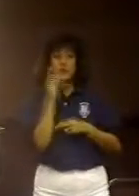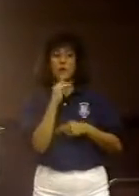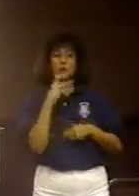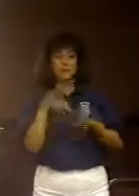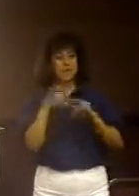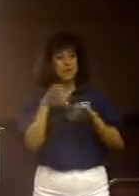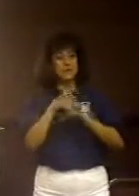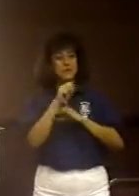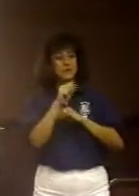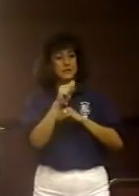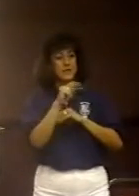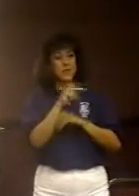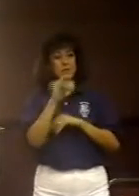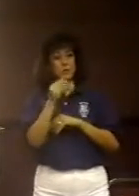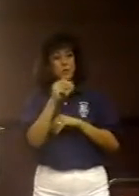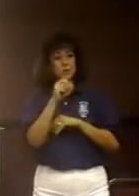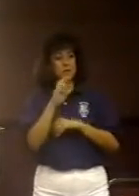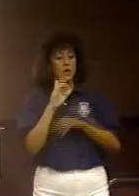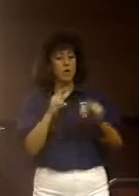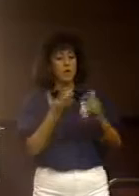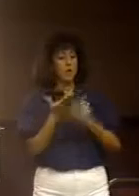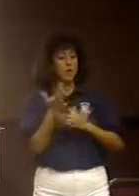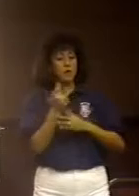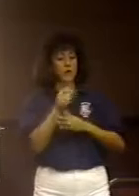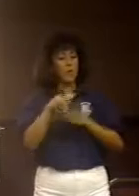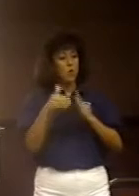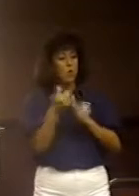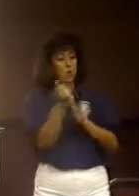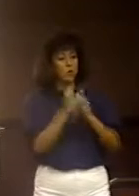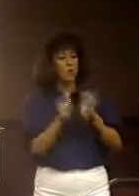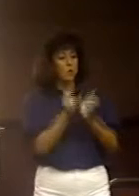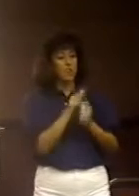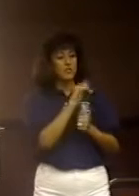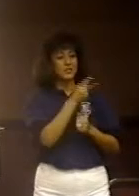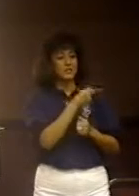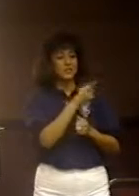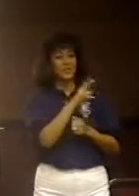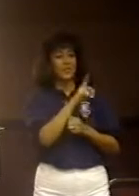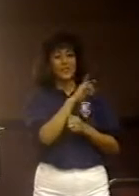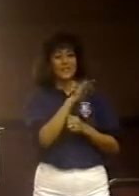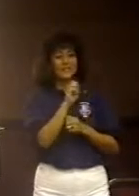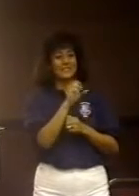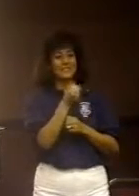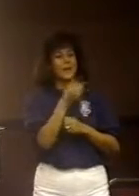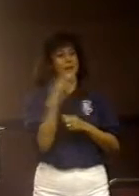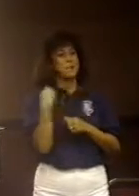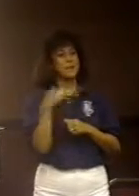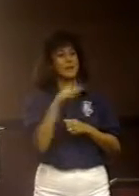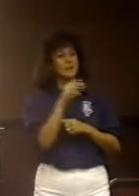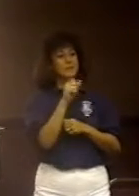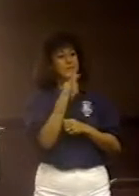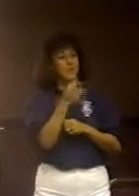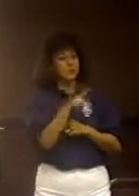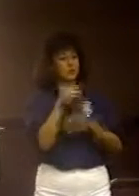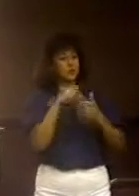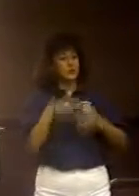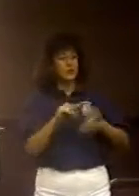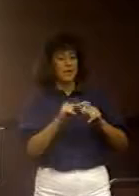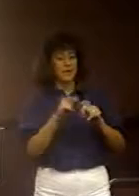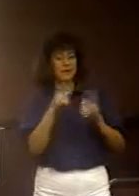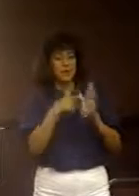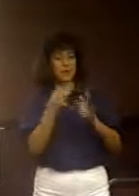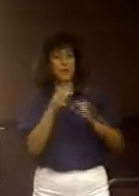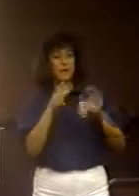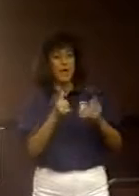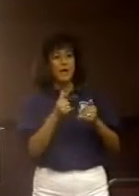San Jose and I went through the whole article with Geraldine's master's students and showed them how deceptively